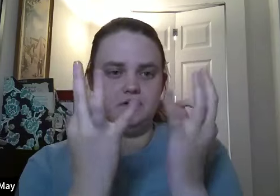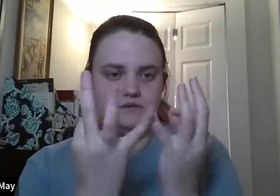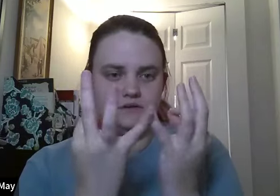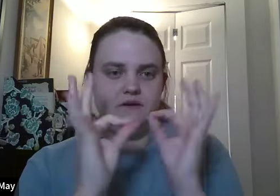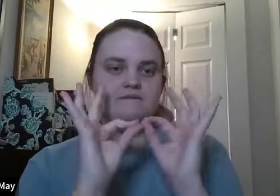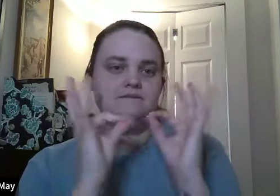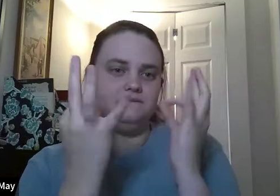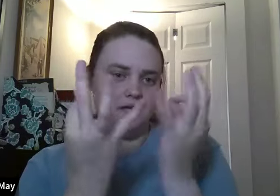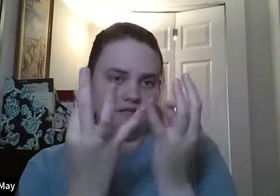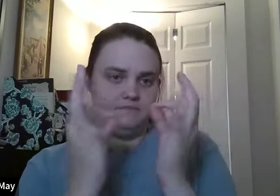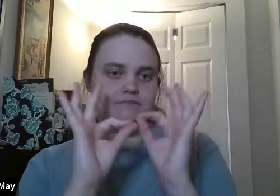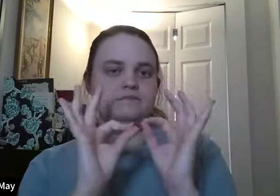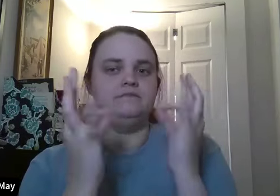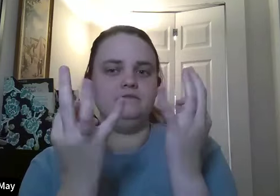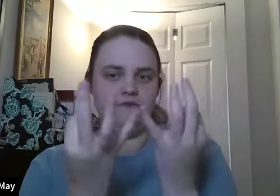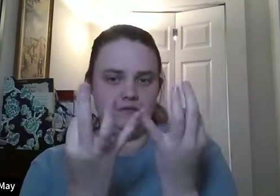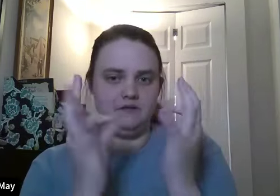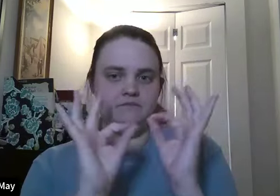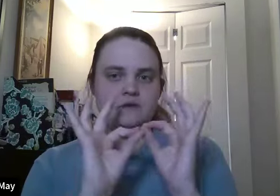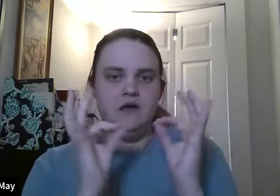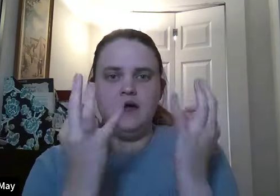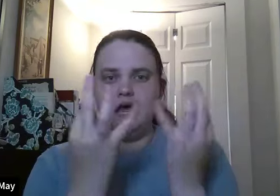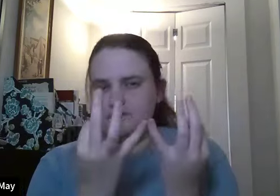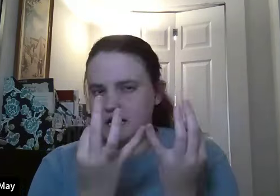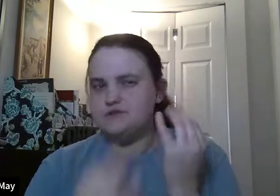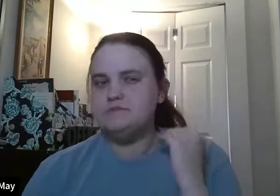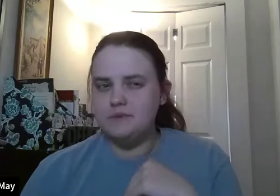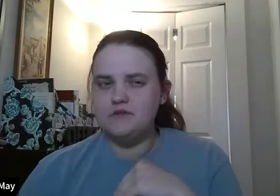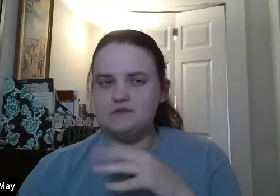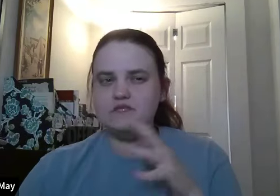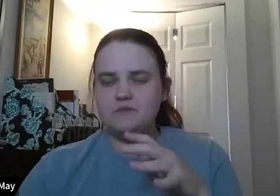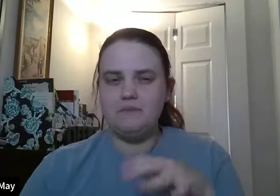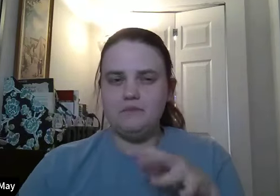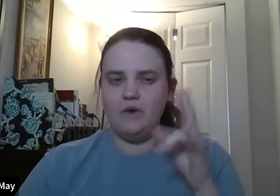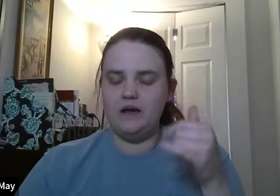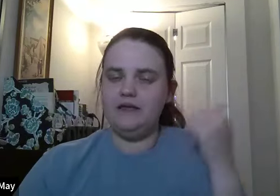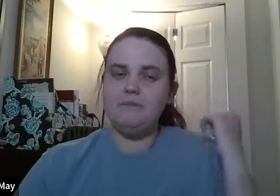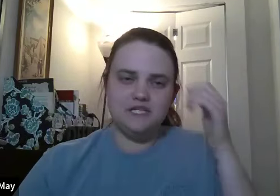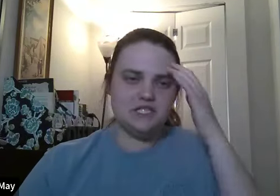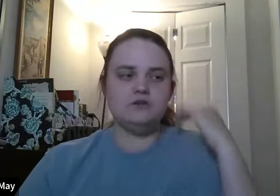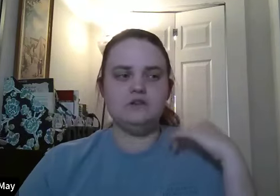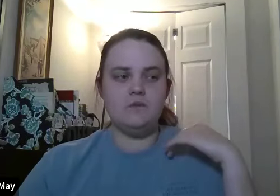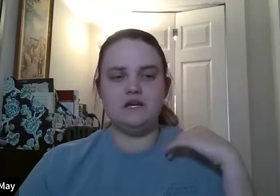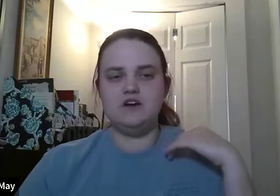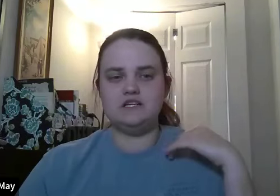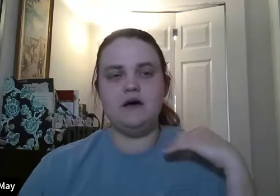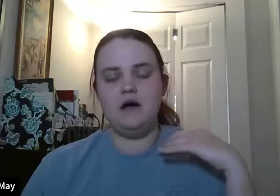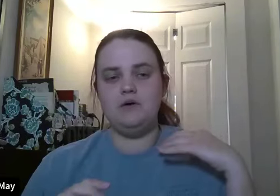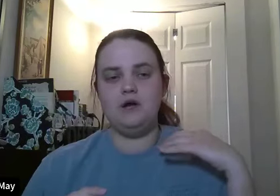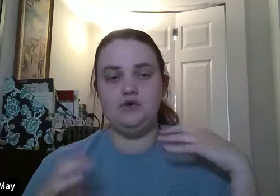together. Family, family. And if you guys remember, this was something I mentioned earlier on when I talked about how a